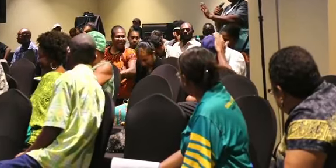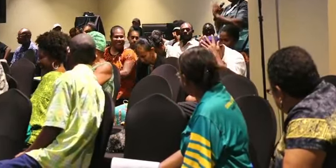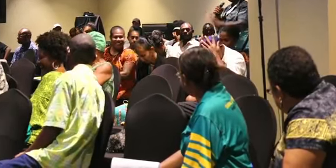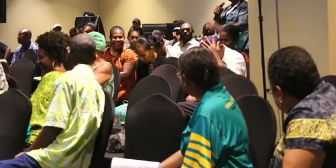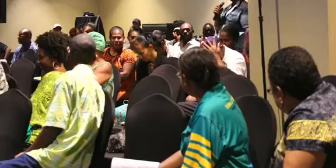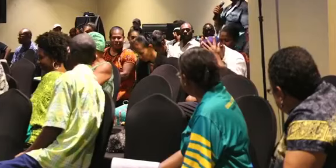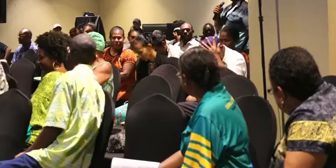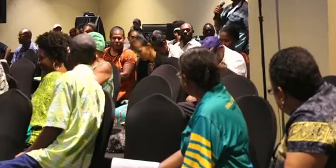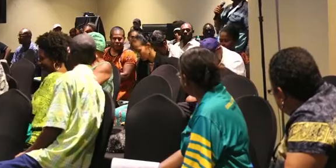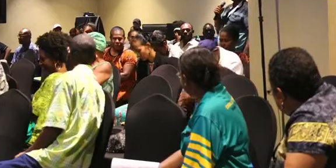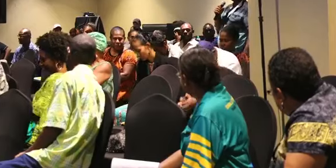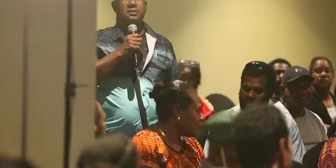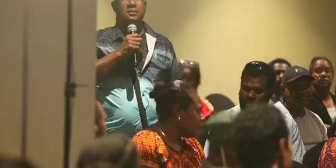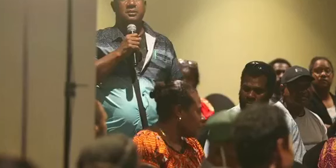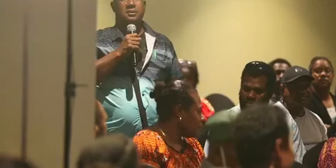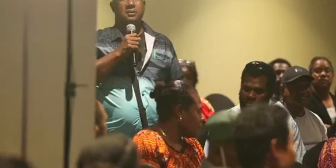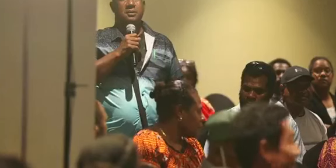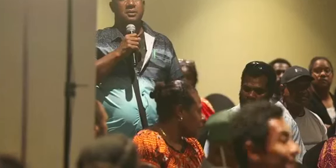to talk to a commissioner.